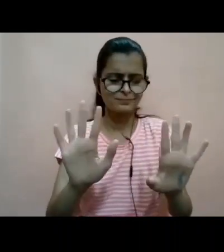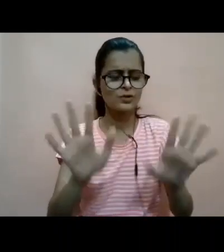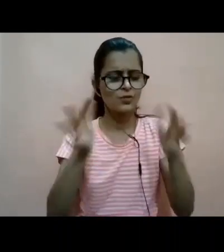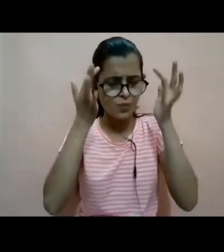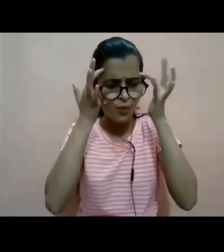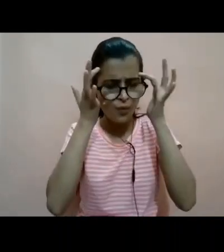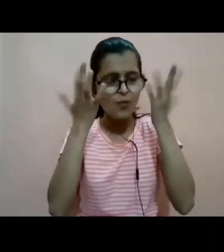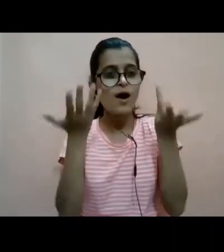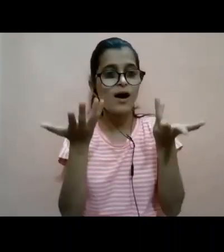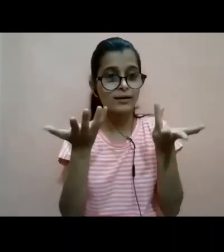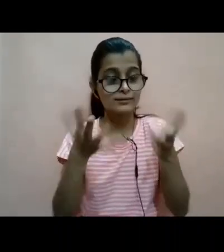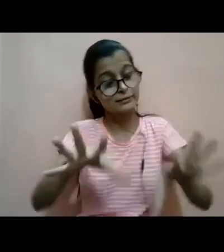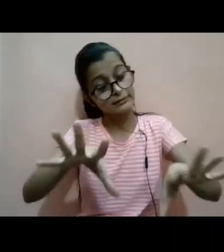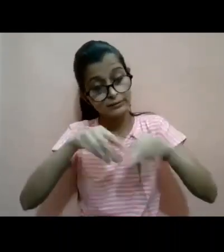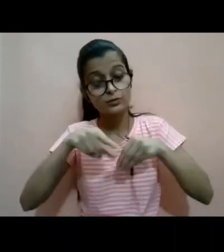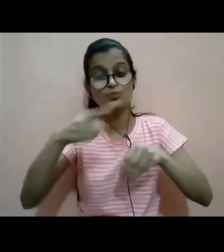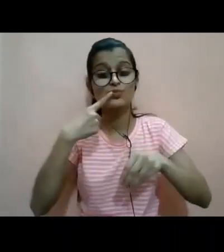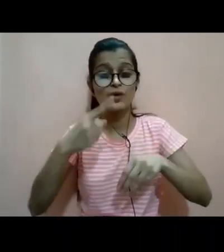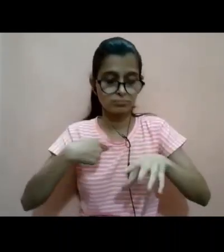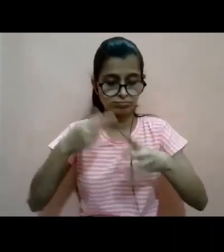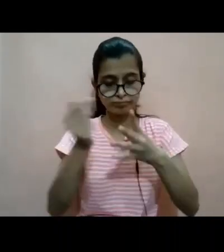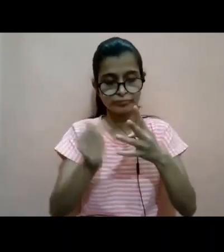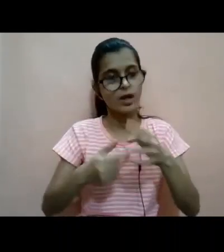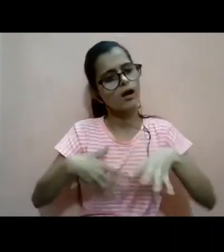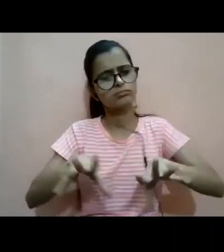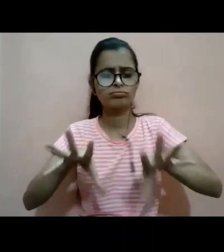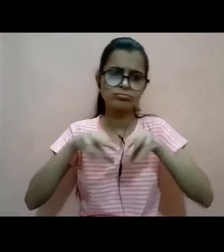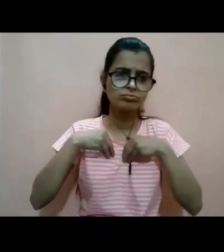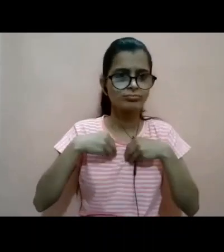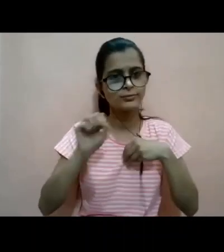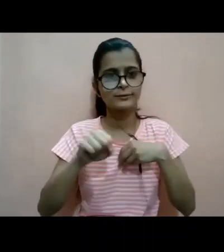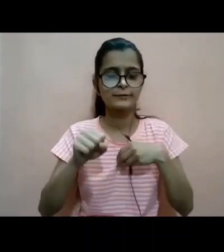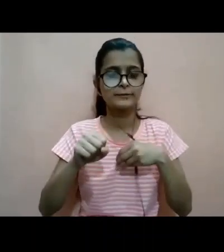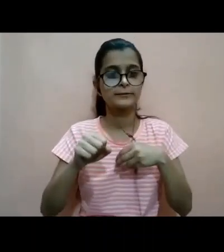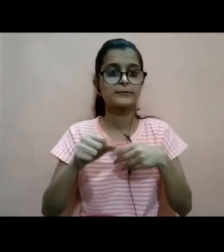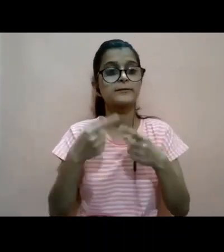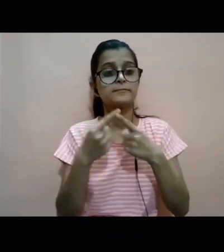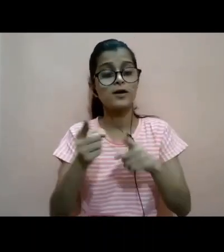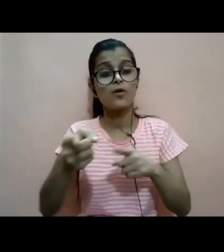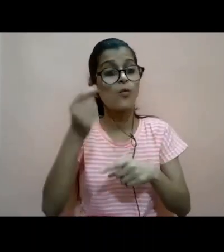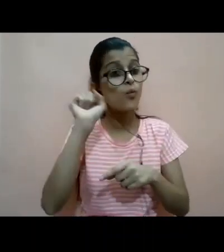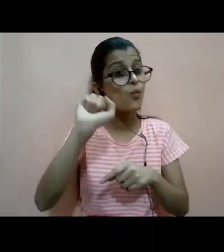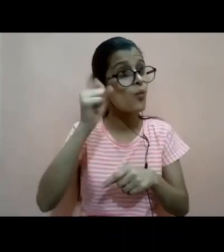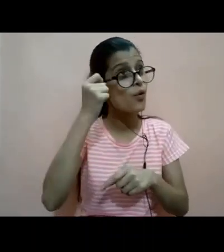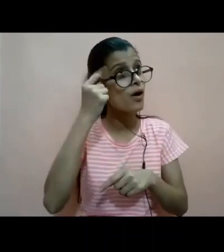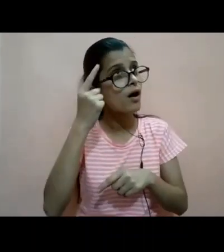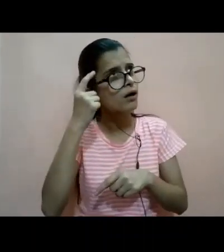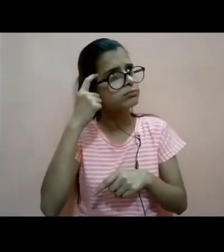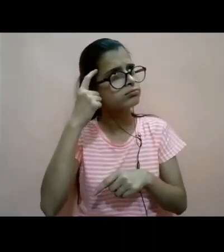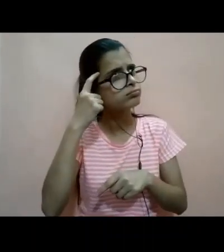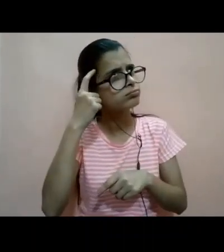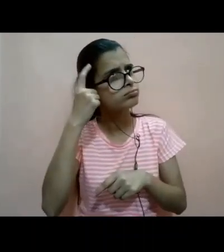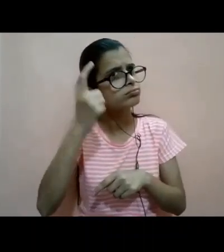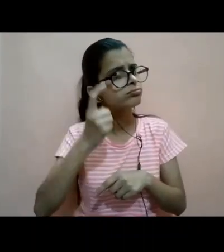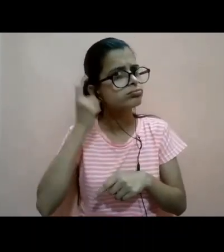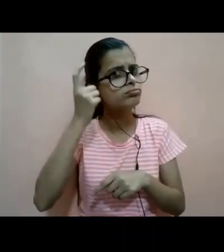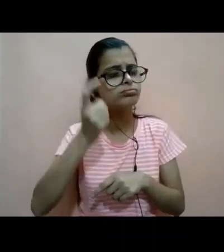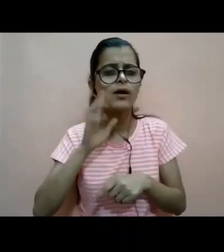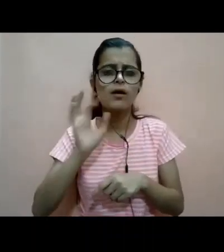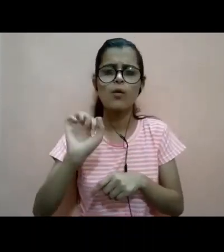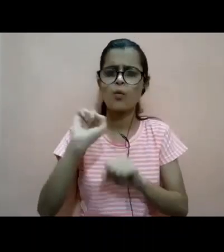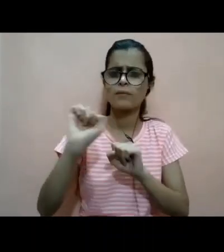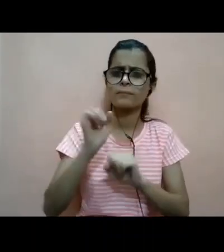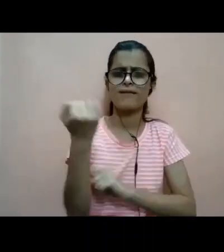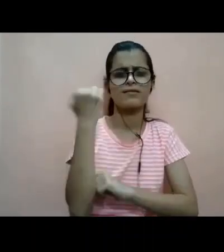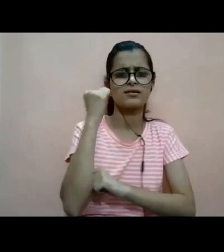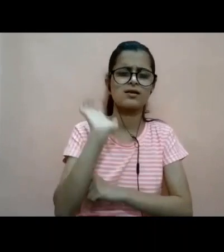I totally accept your point there about the need to infuse any understanding with some critical understanding of power.